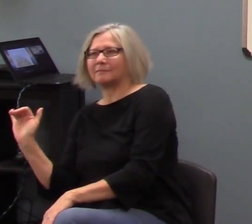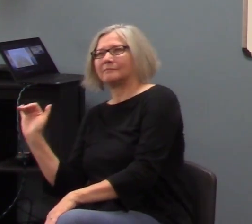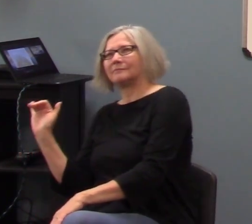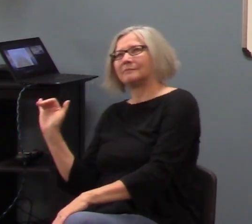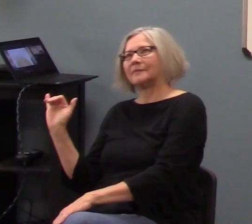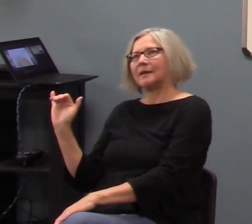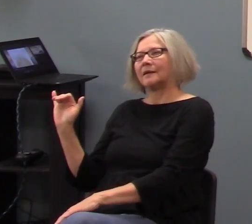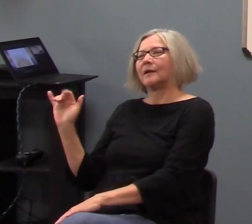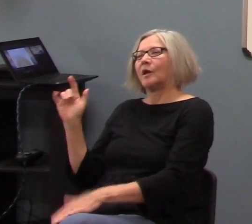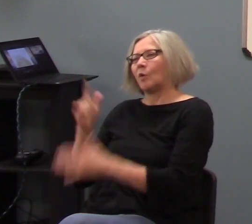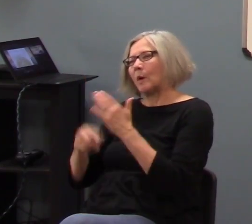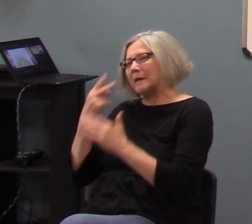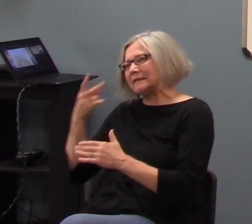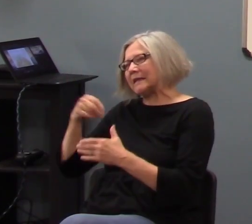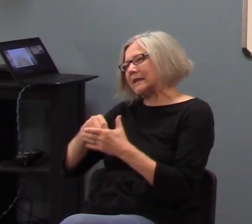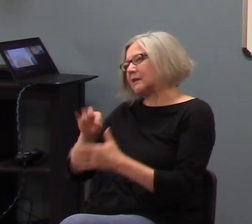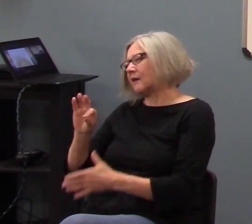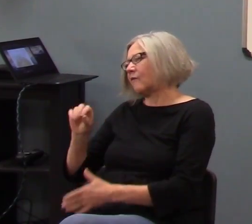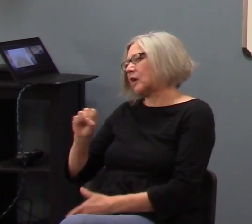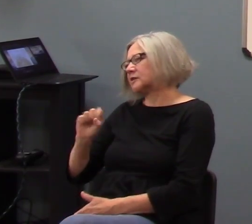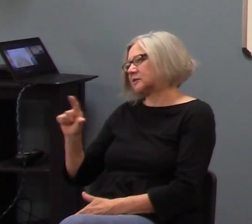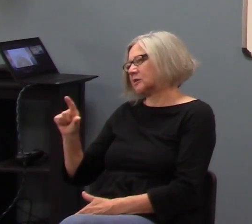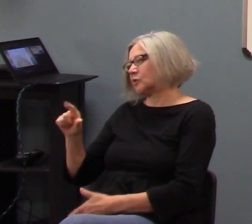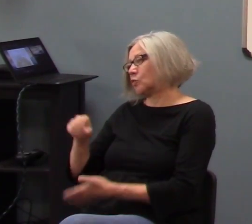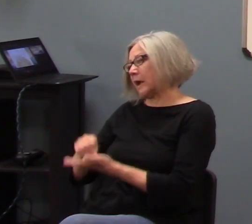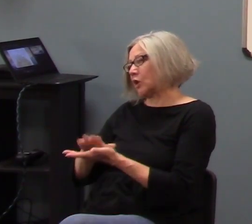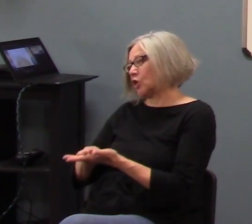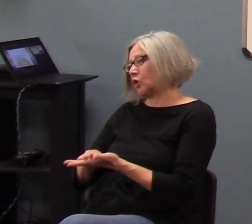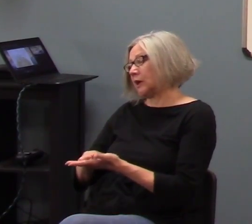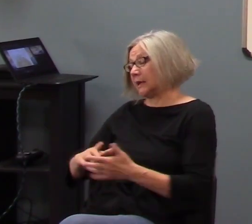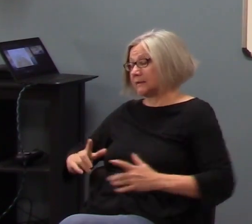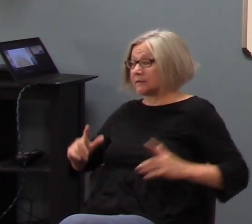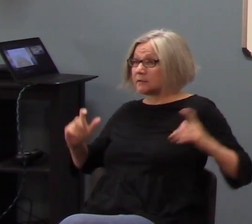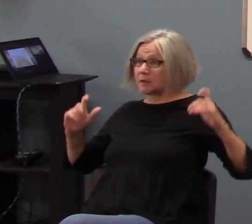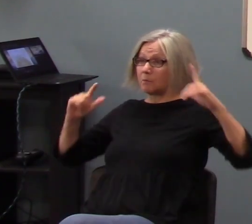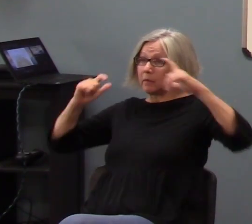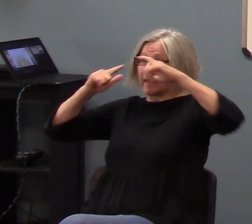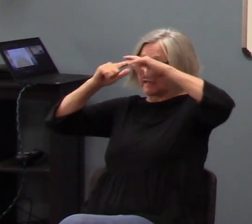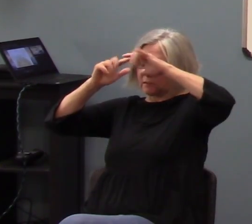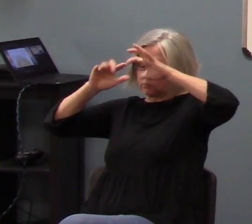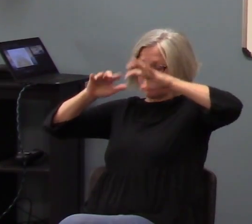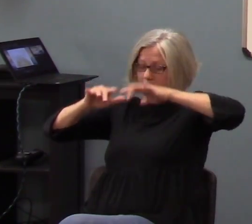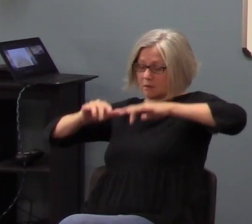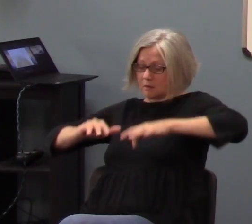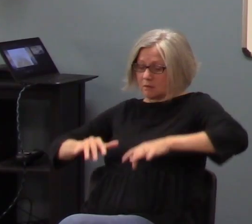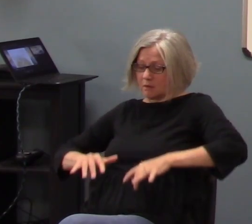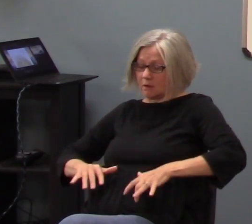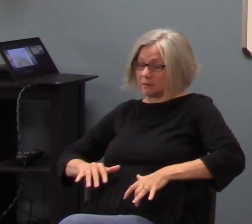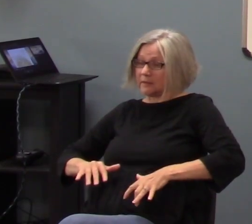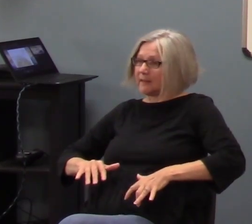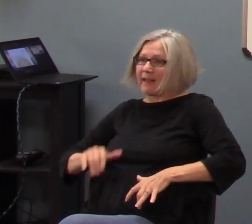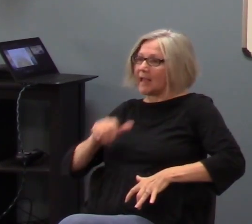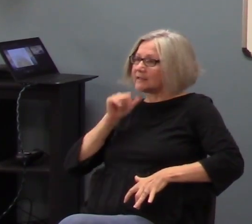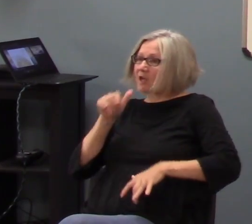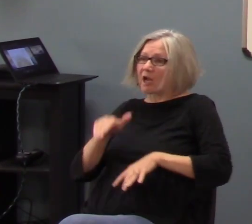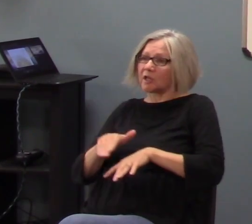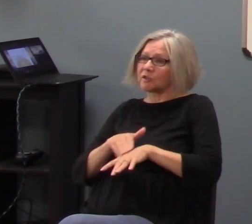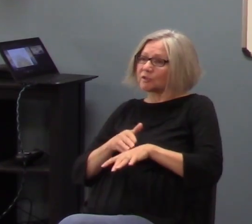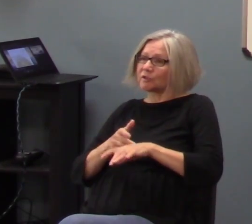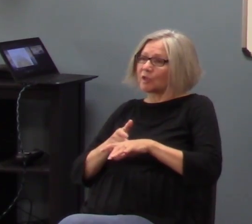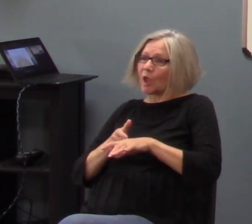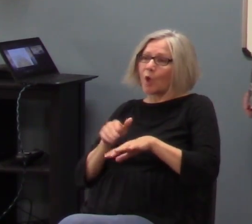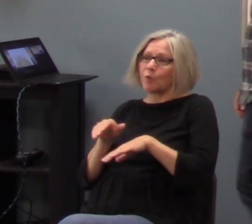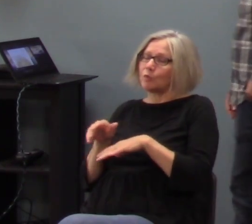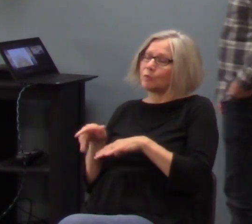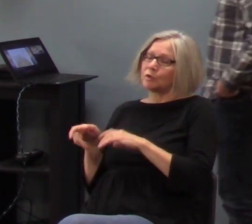see in the fossil record. But you see it's complex all the way down. There wasn't, we don't see a slow, gradual